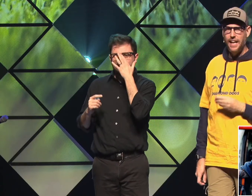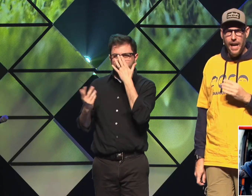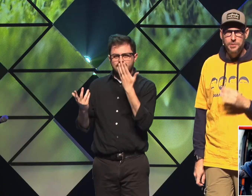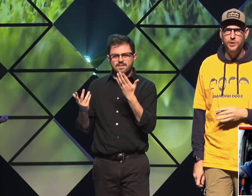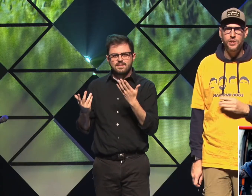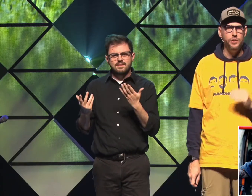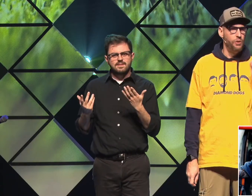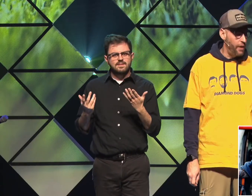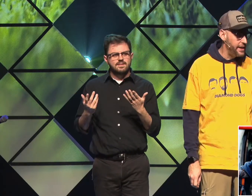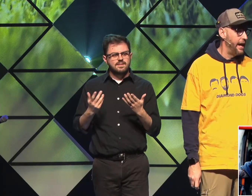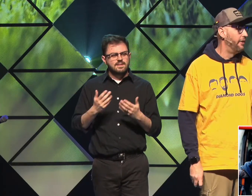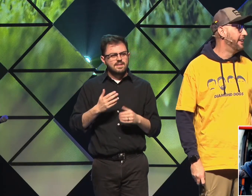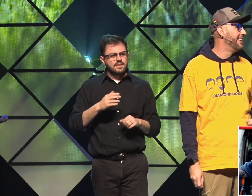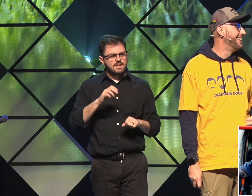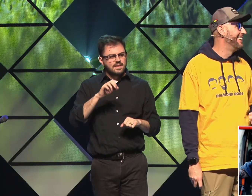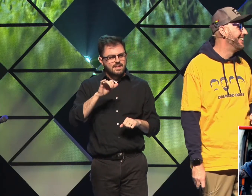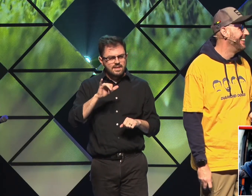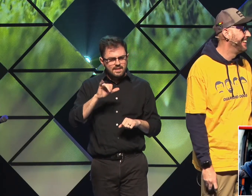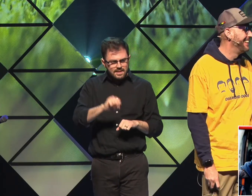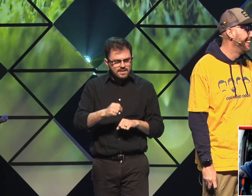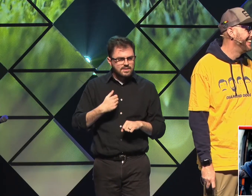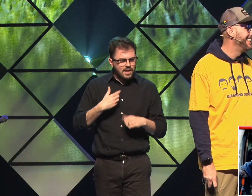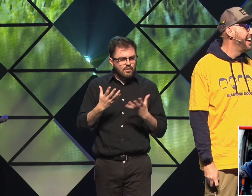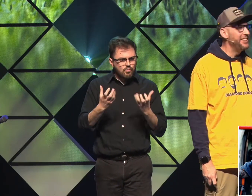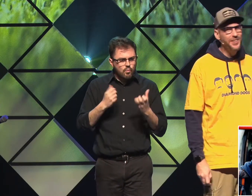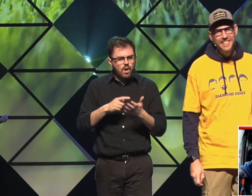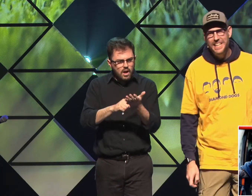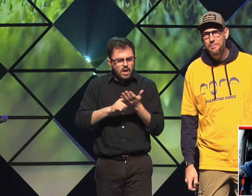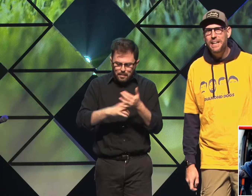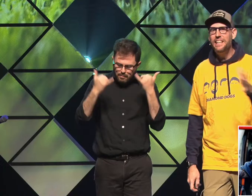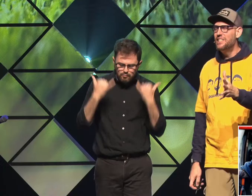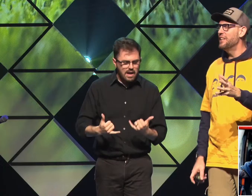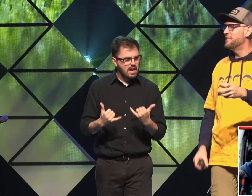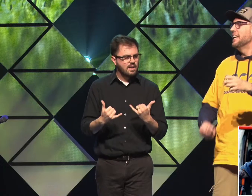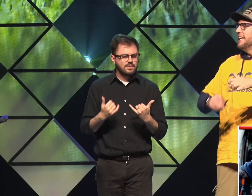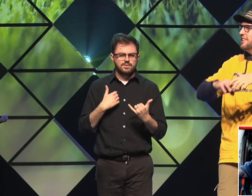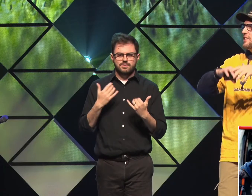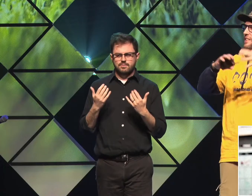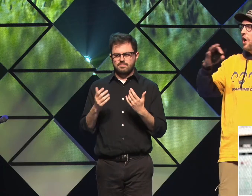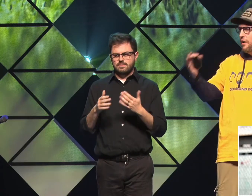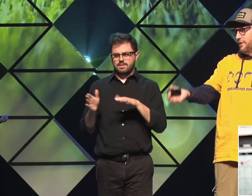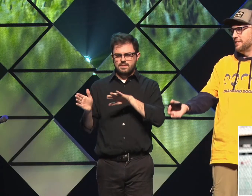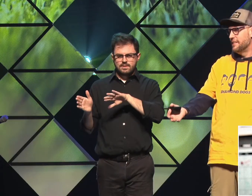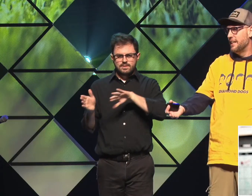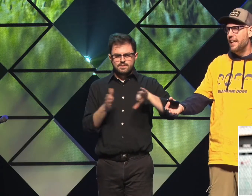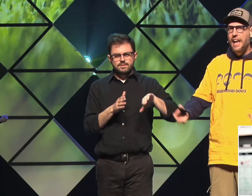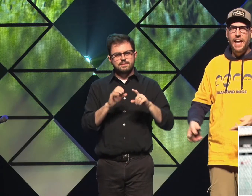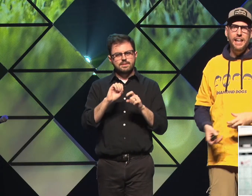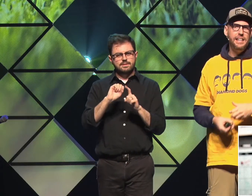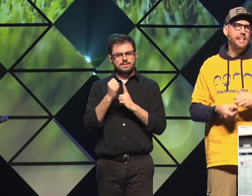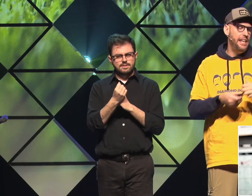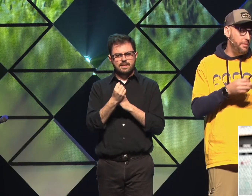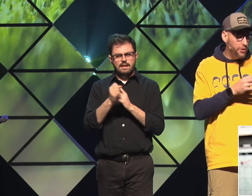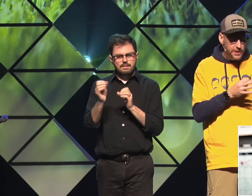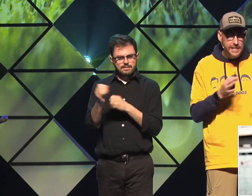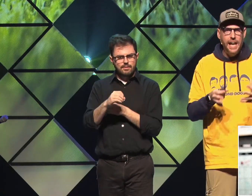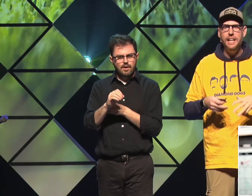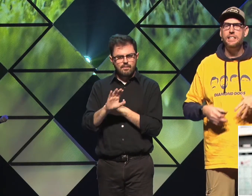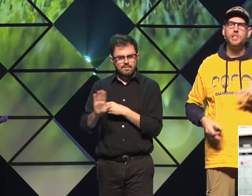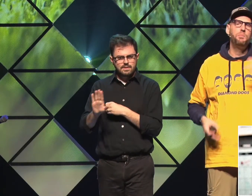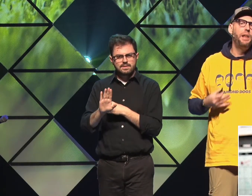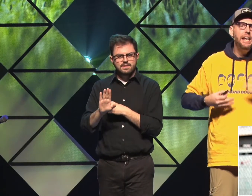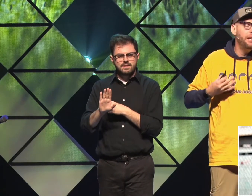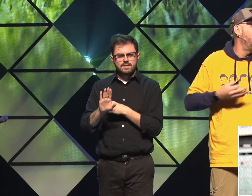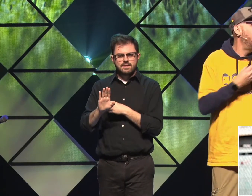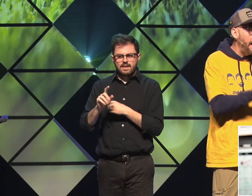He says, I absolutely do, right now. And so the scene immediately shifts into the office. And it moves to Ted.